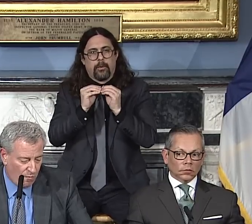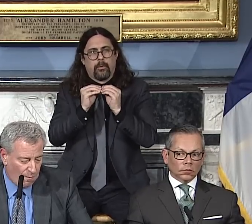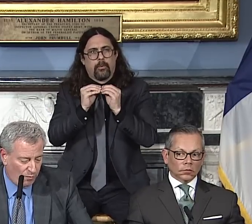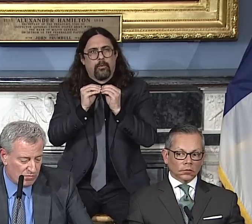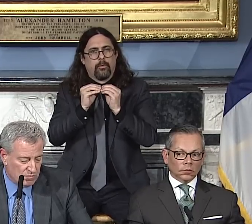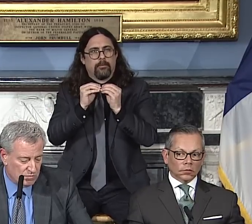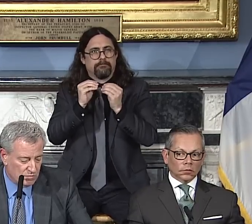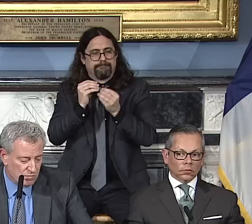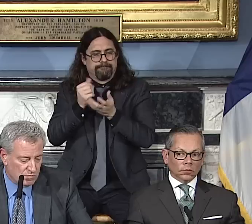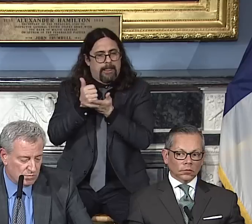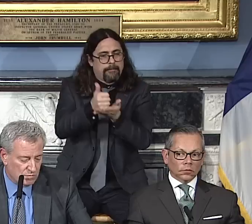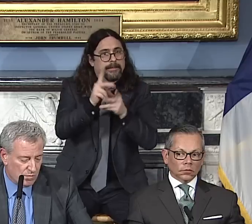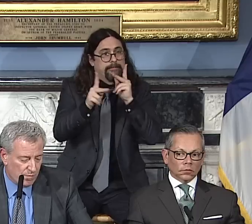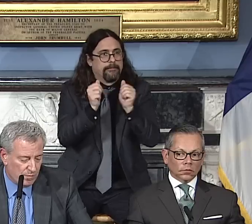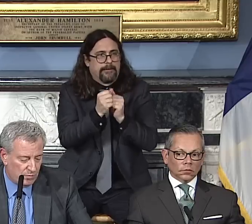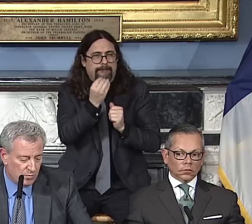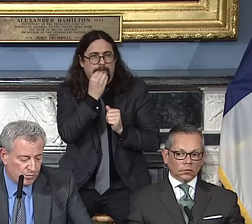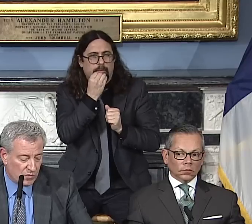two.